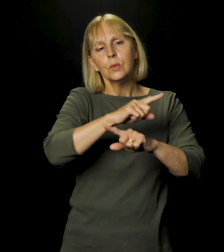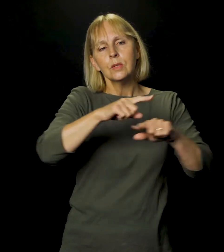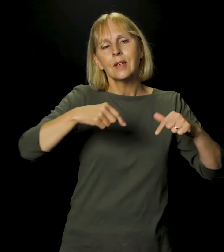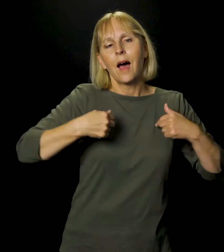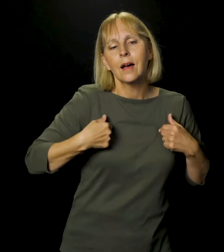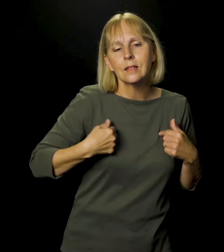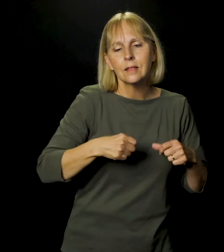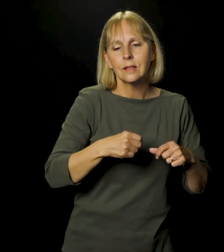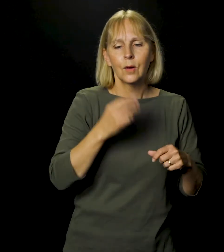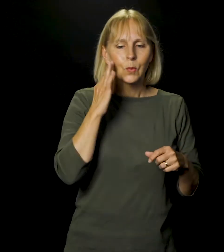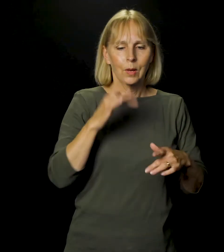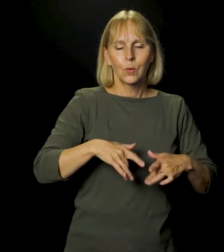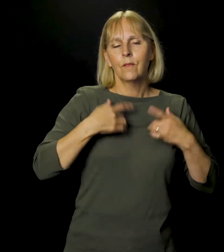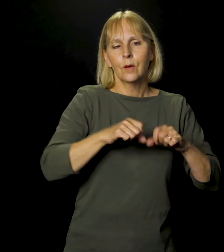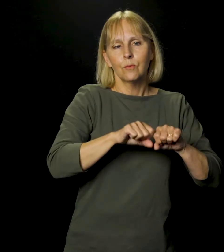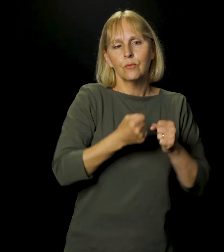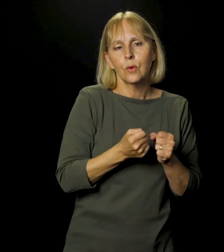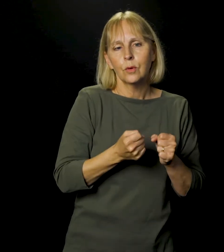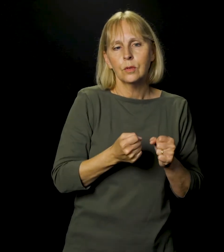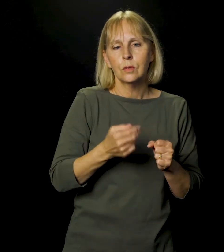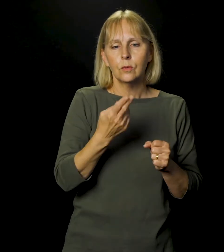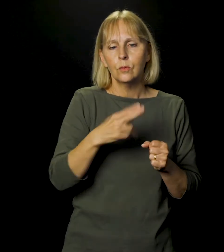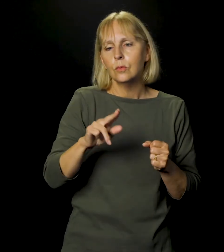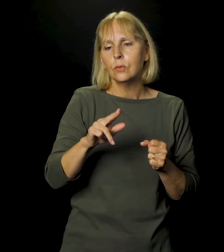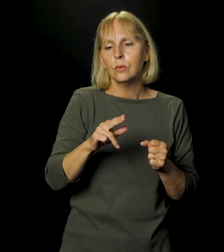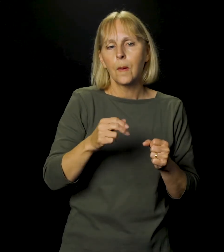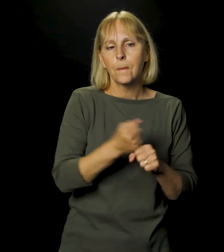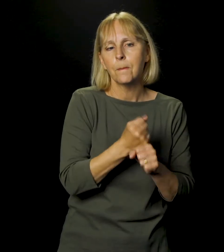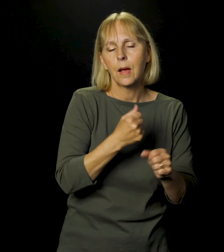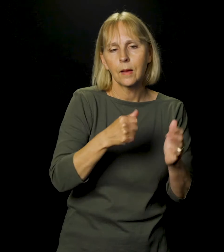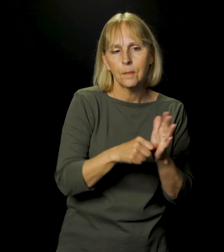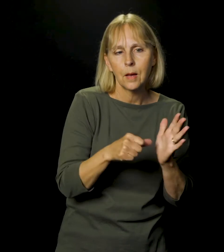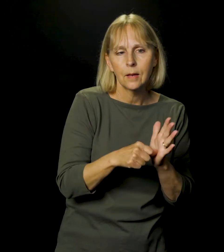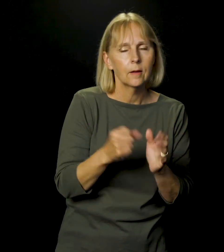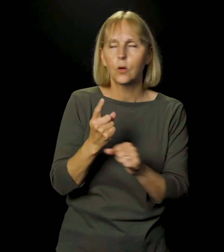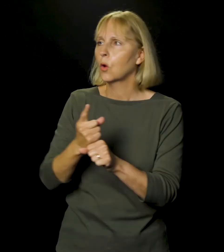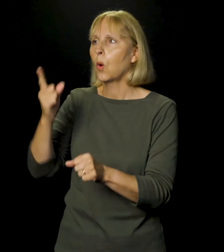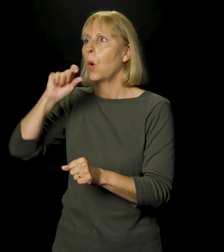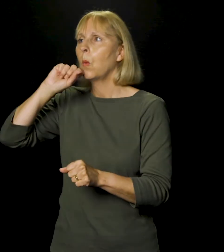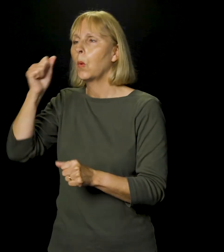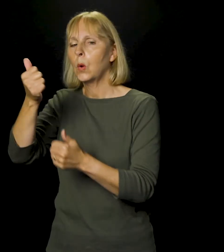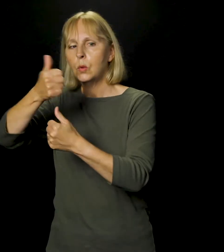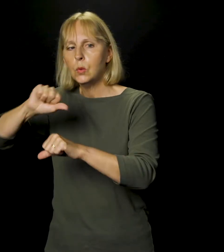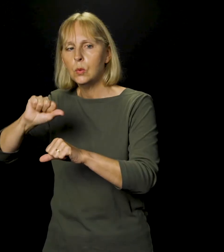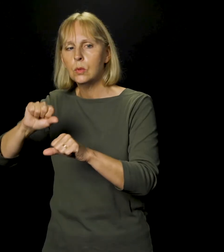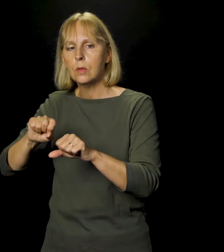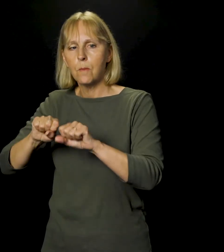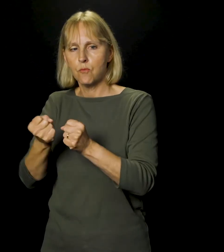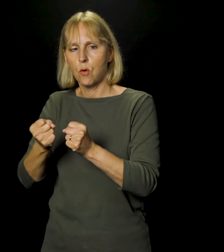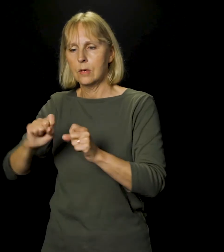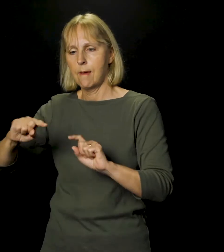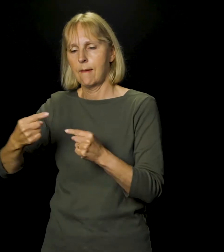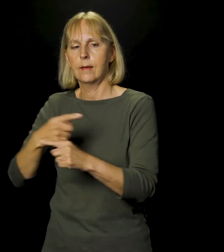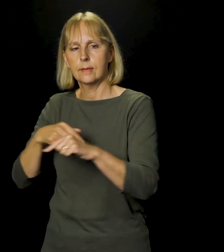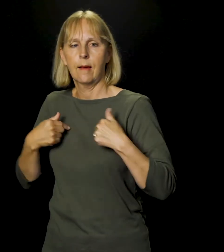that God will never use your brokenness against you. where social media and the internet